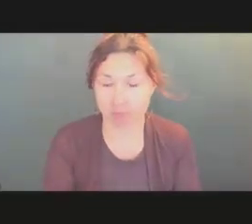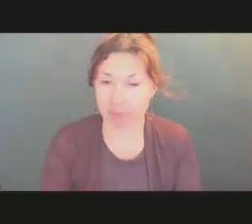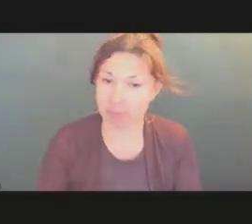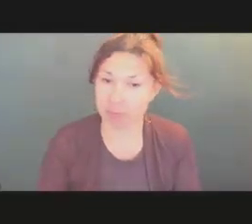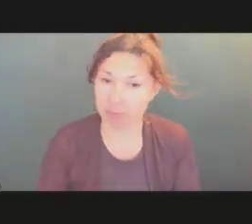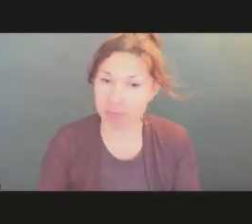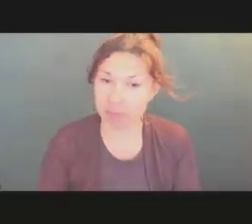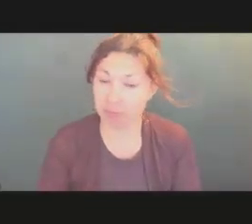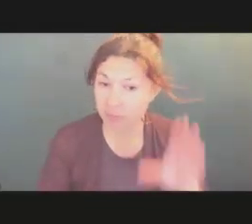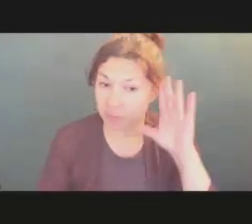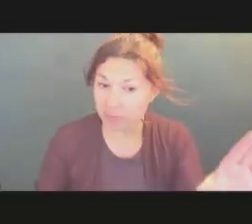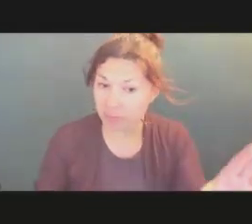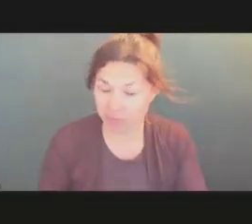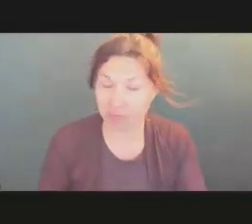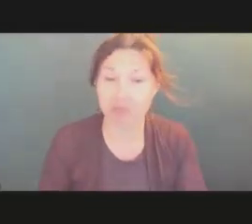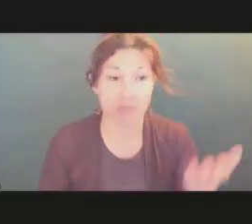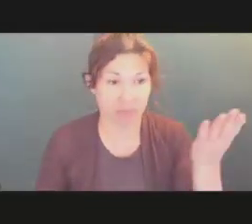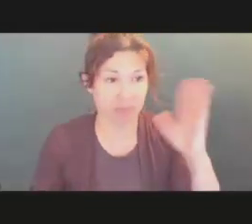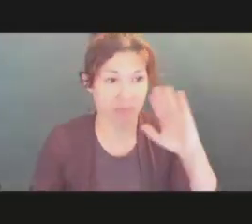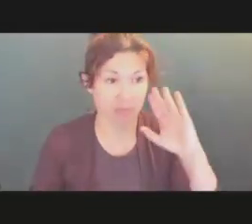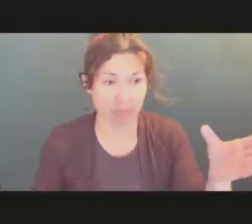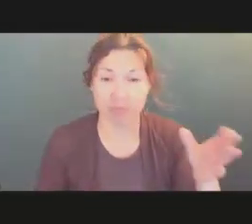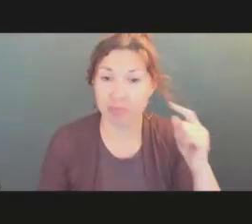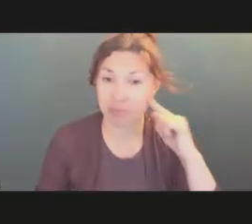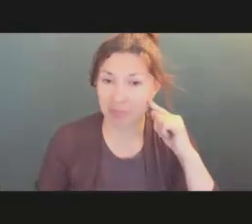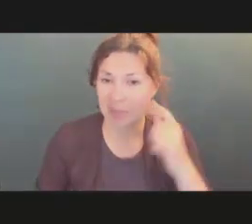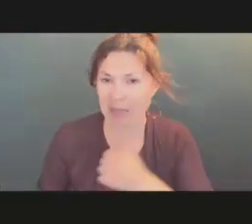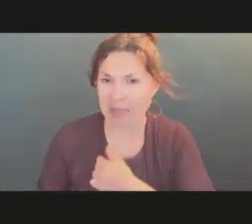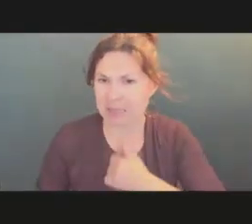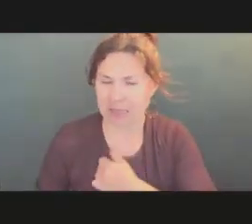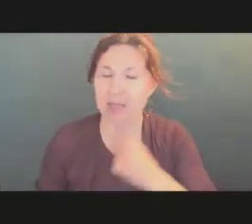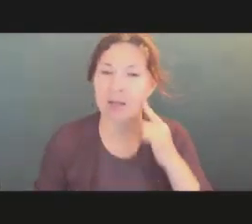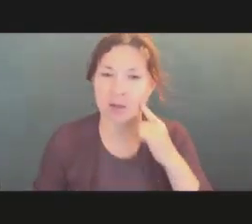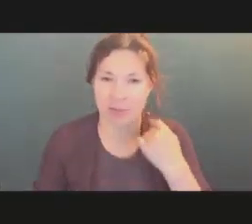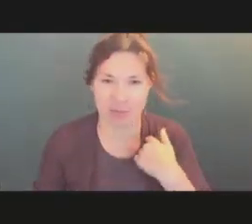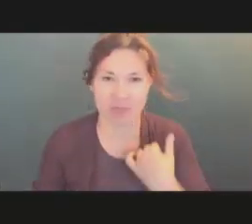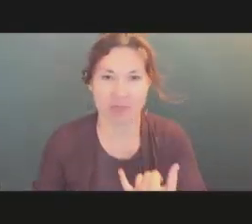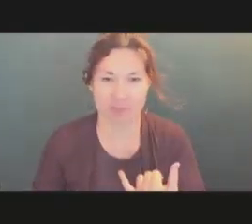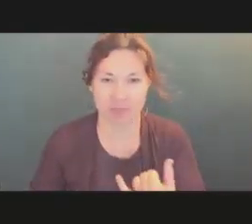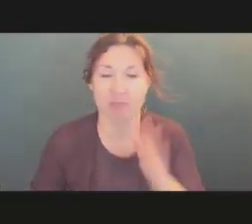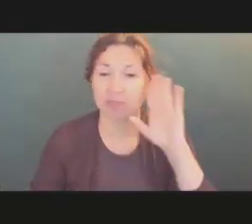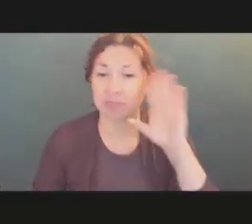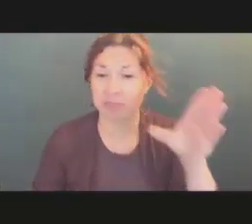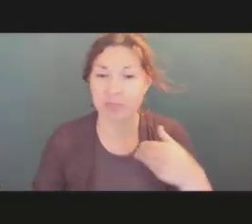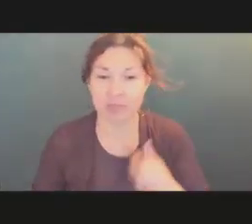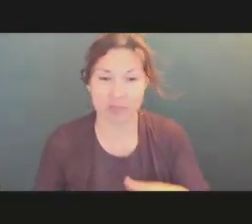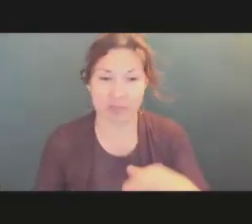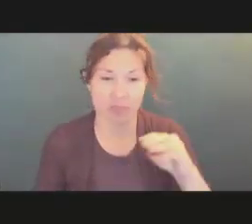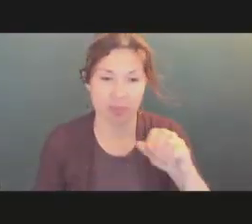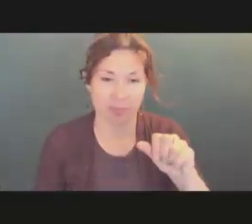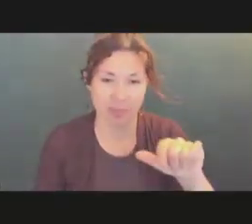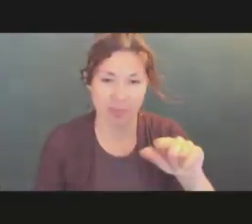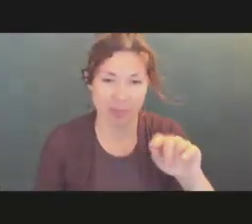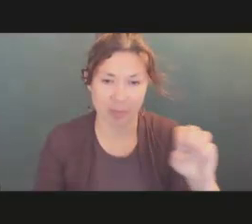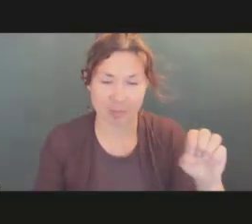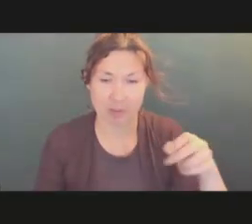Hello? Hello, we can hear you. Hi, I'm sorry. You can hear me. So hi, everyone. My name is Maite Peña. I am here.